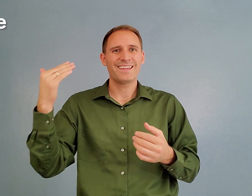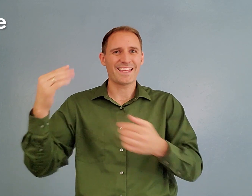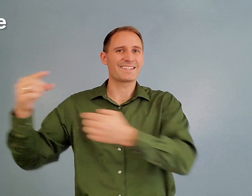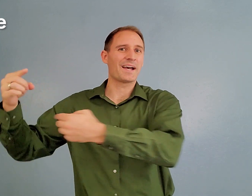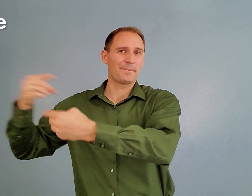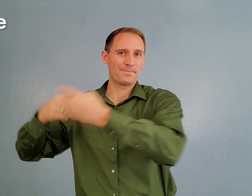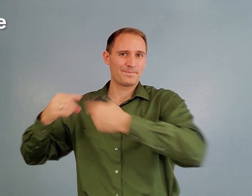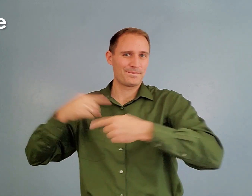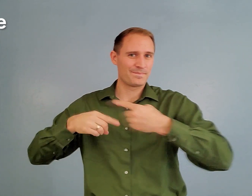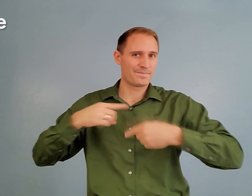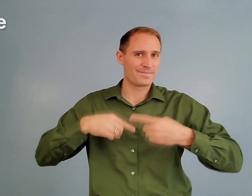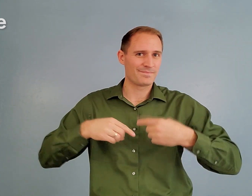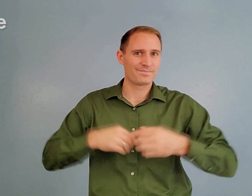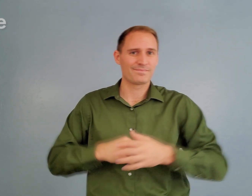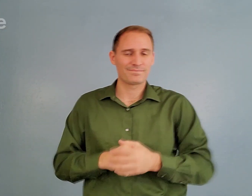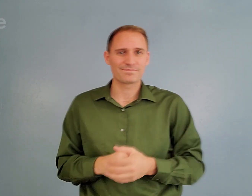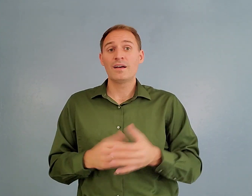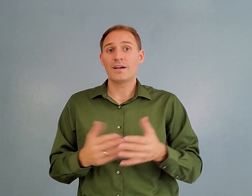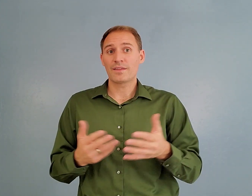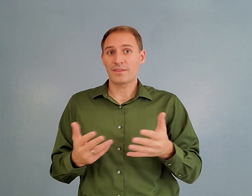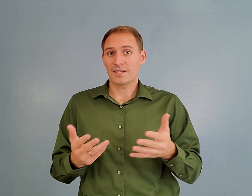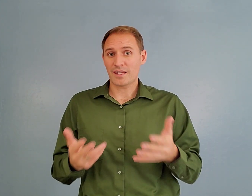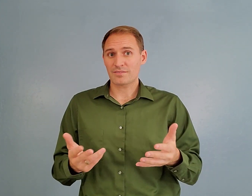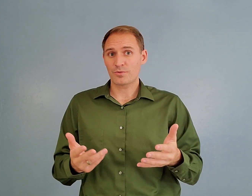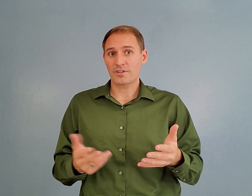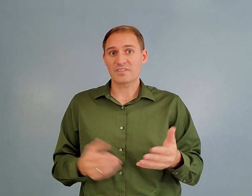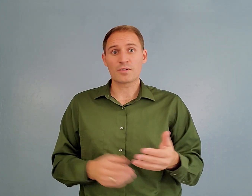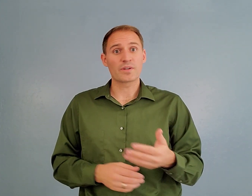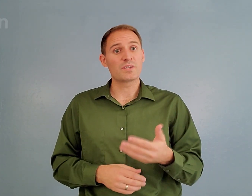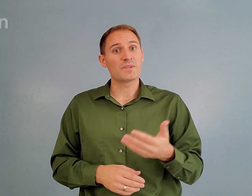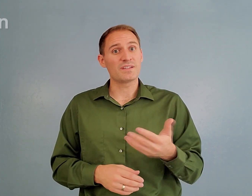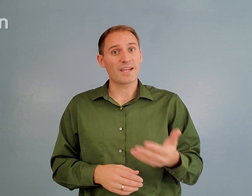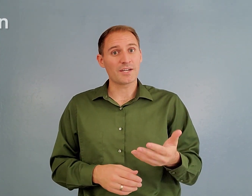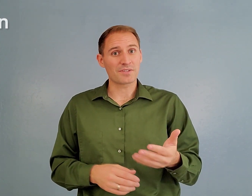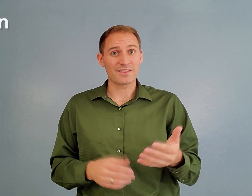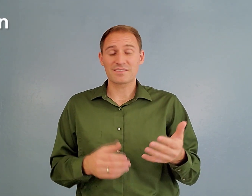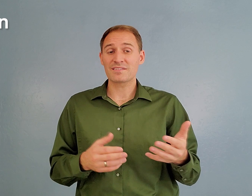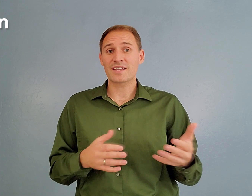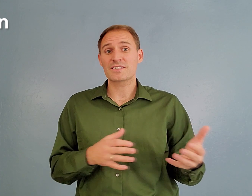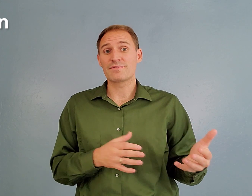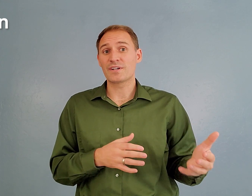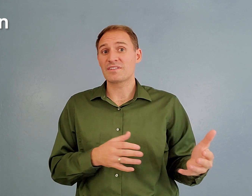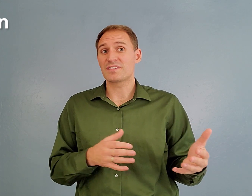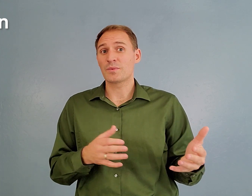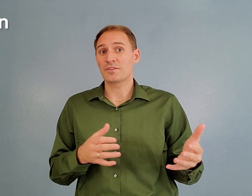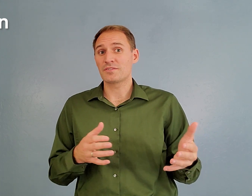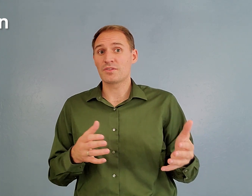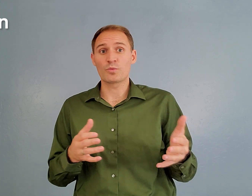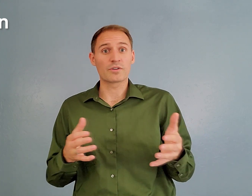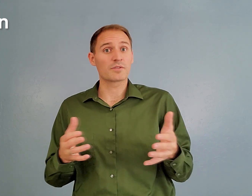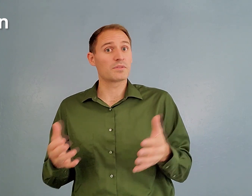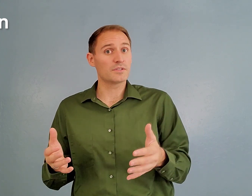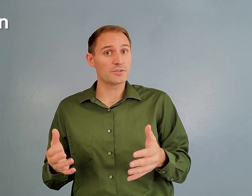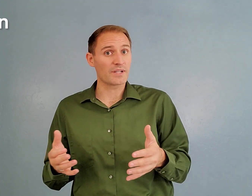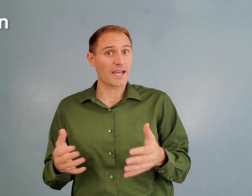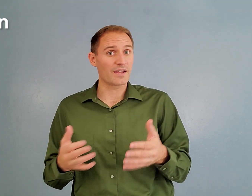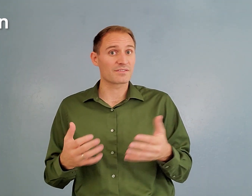and come. The next word is going to be down. And this is actually very similar to the word blue. It has